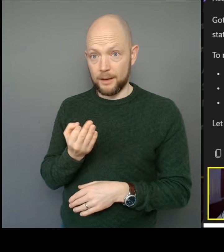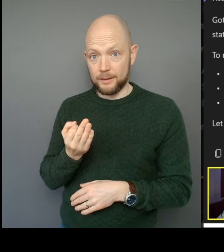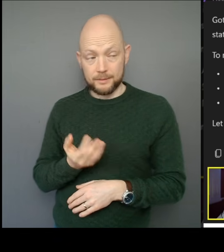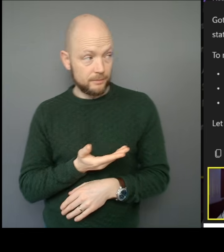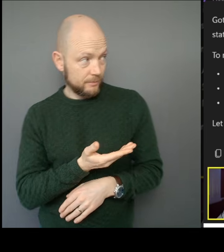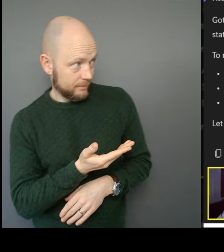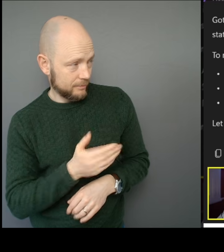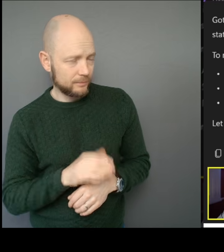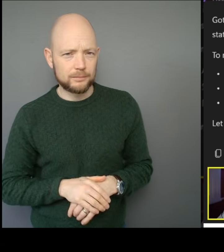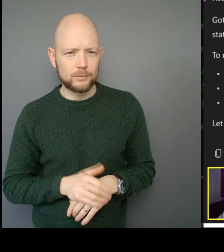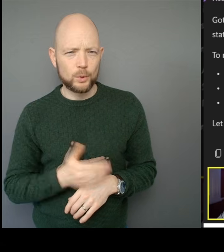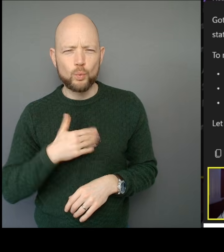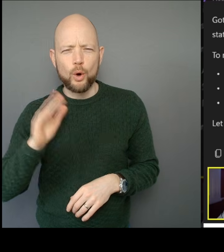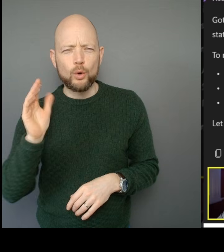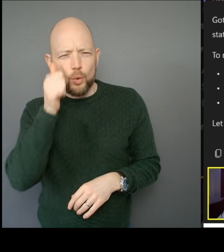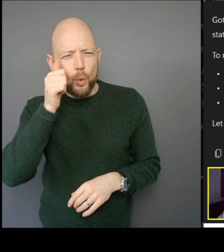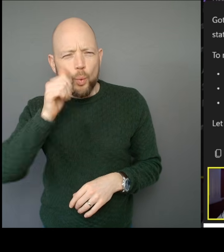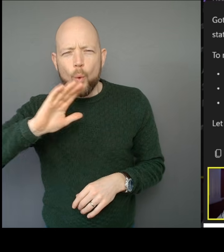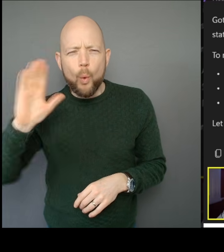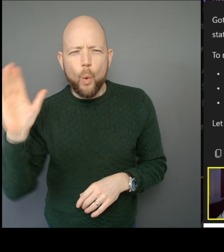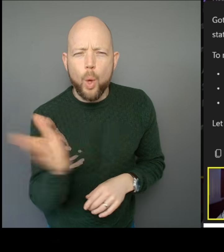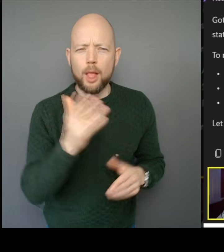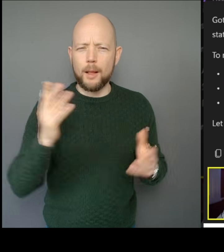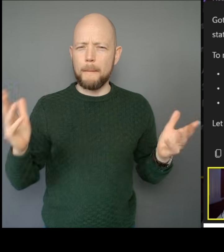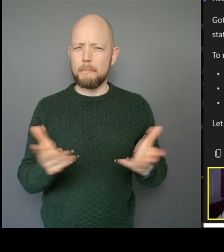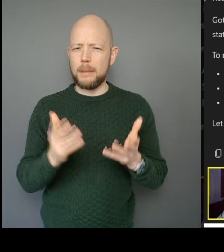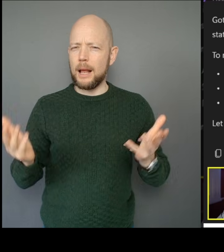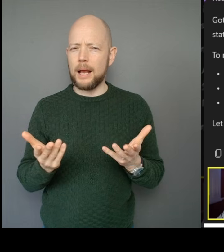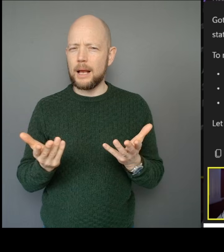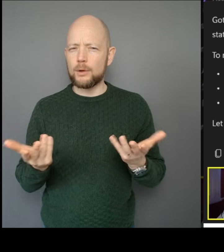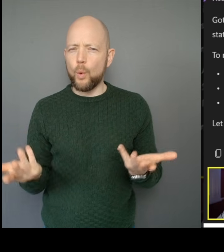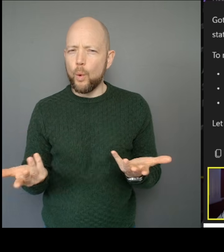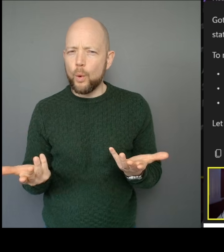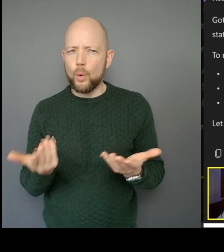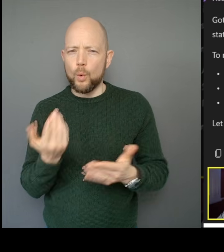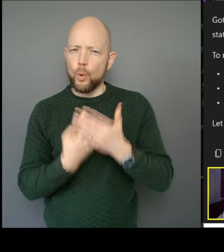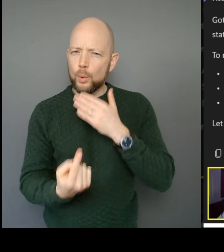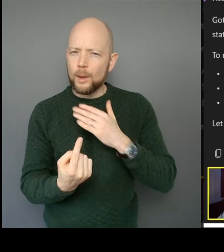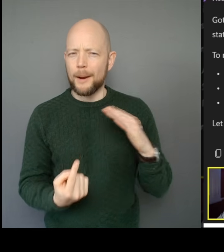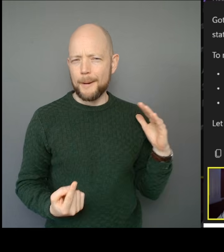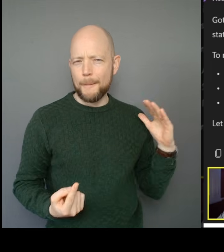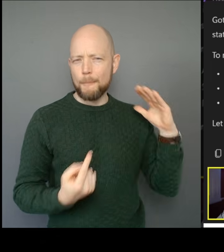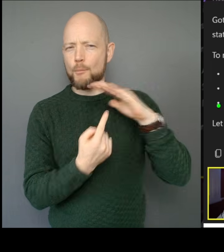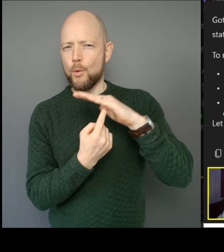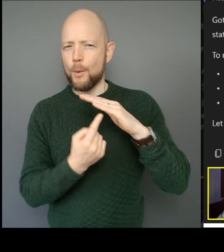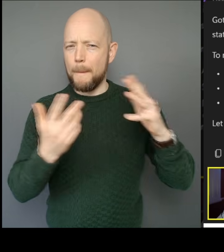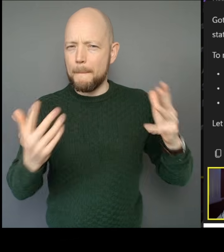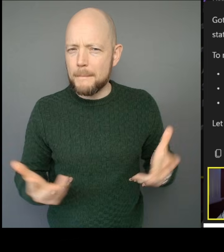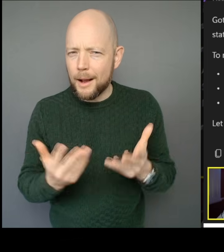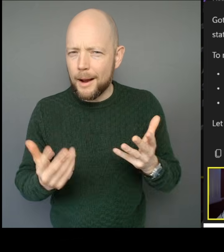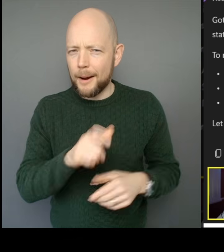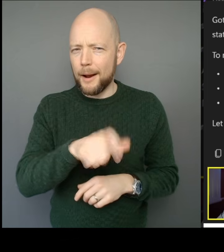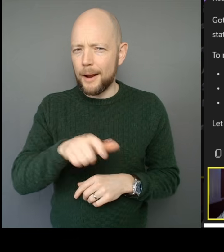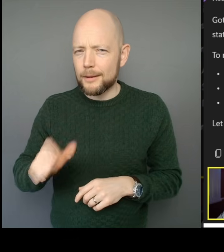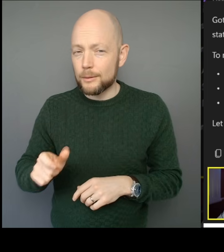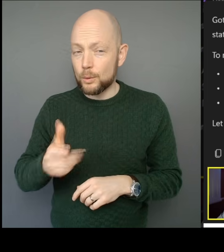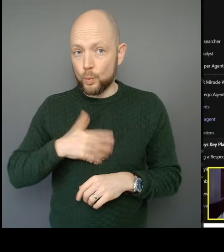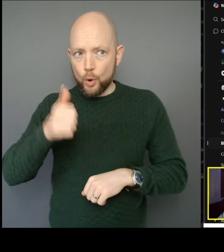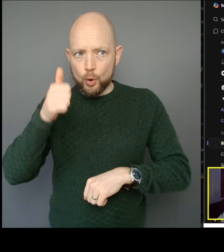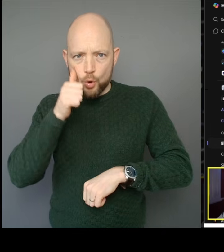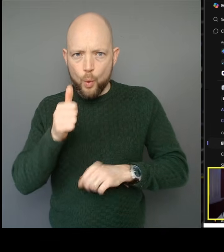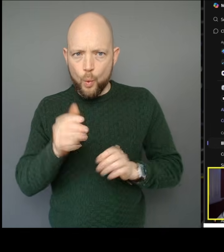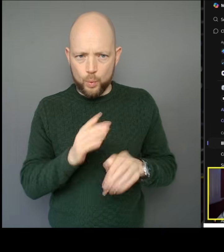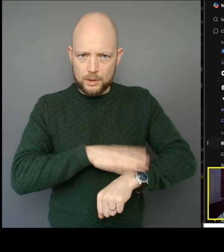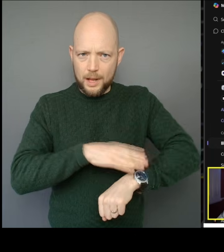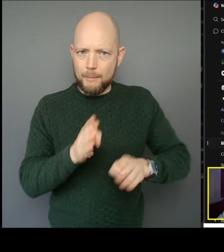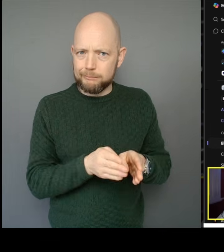are you interested in all positions or just the key starters? Should I focus on the 2025 season? And do you want career stats?